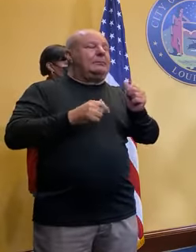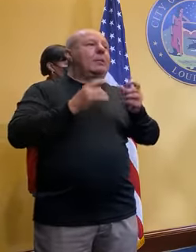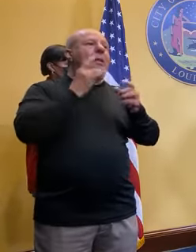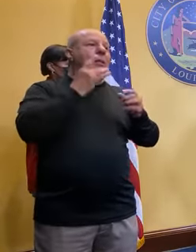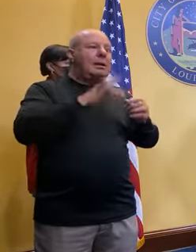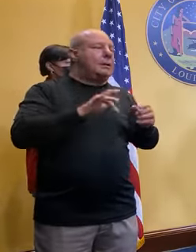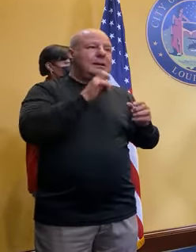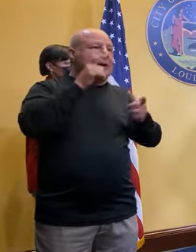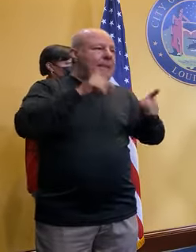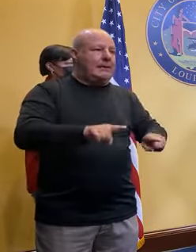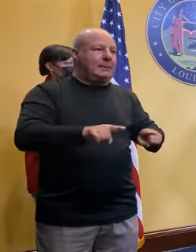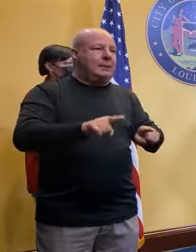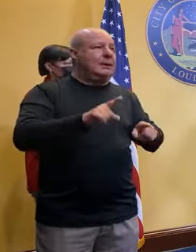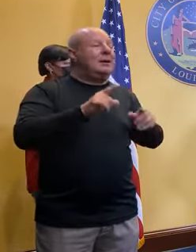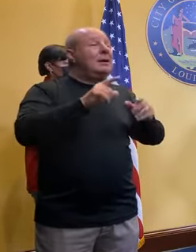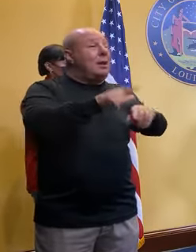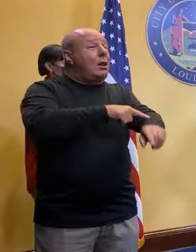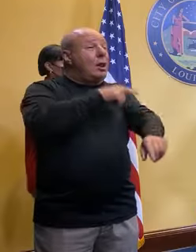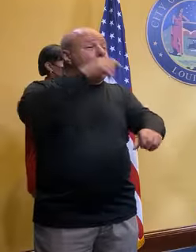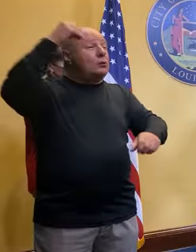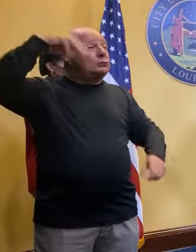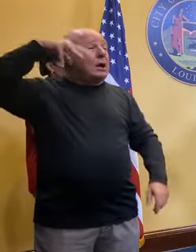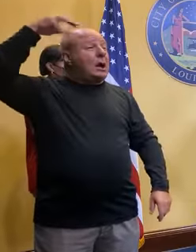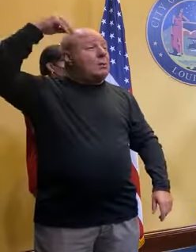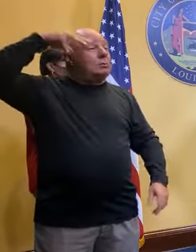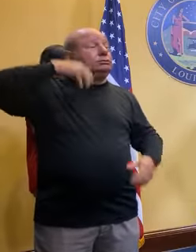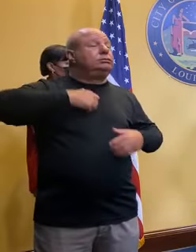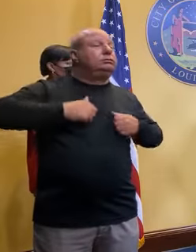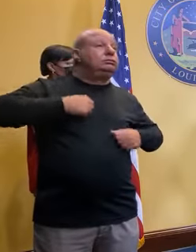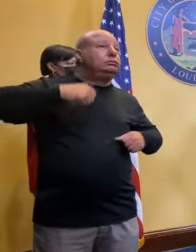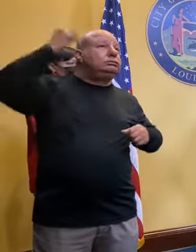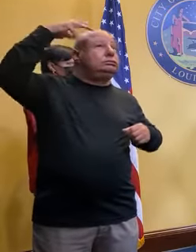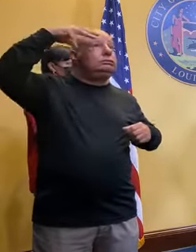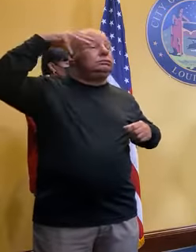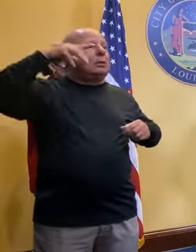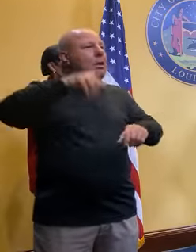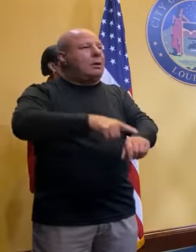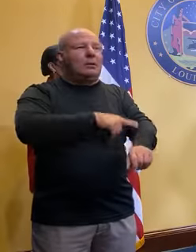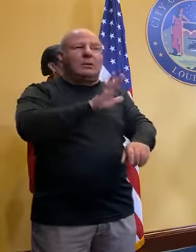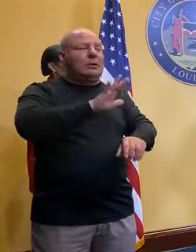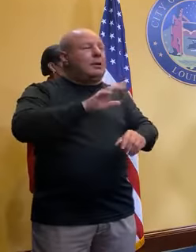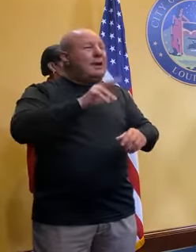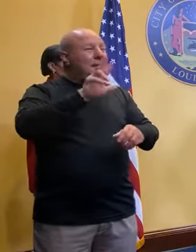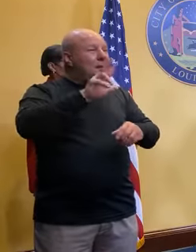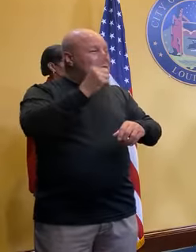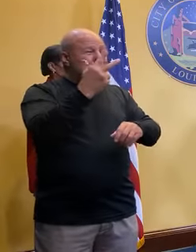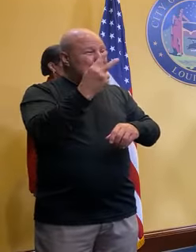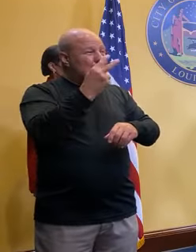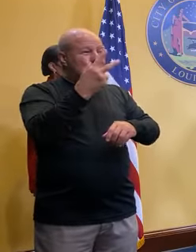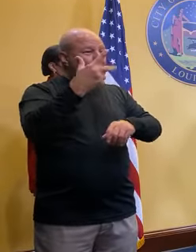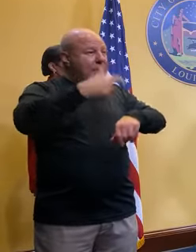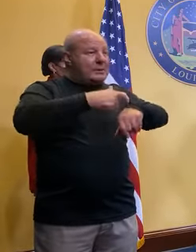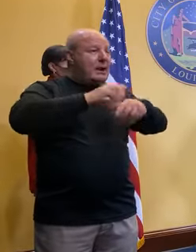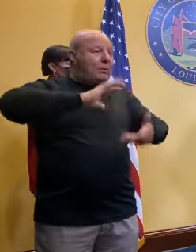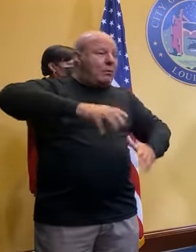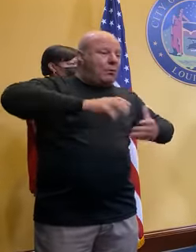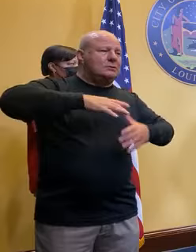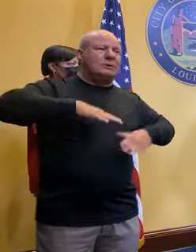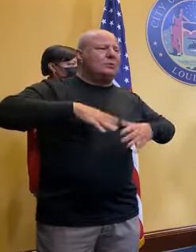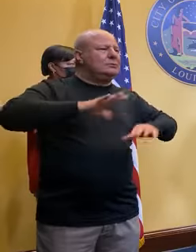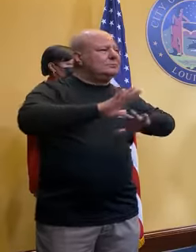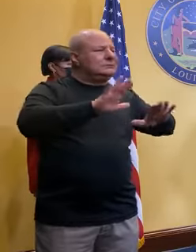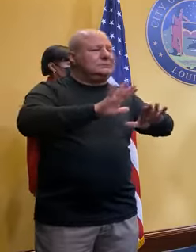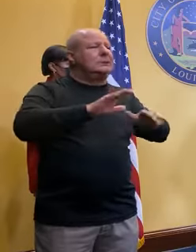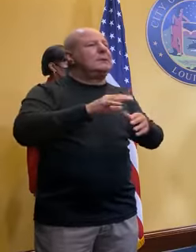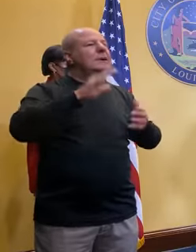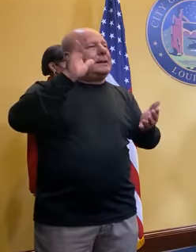house. Don't take a long shower. Don't do 2 or 3 loads of laundry this weekend. Give us a little time to get that stuff back up.